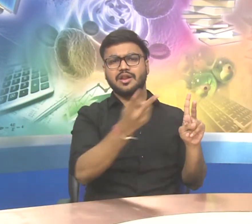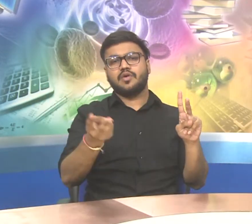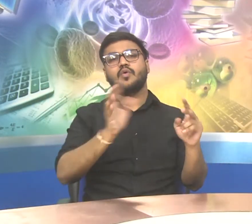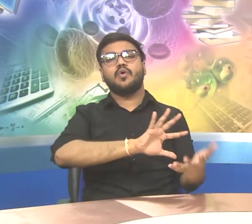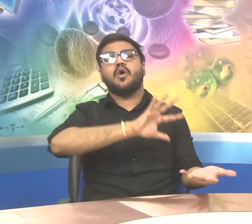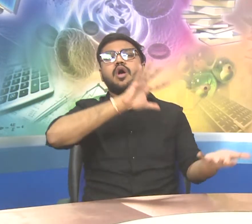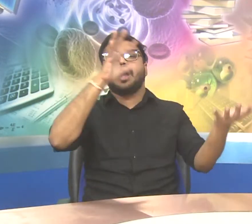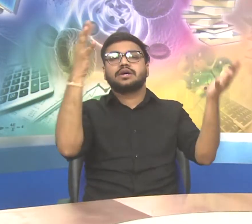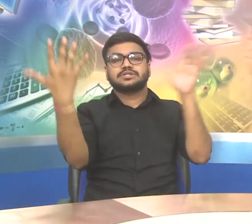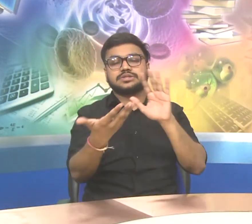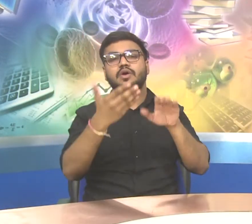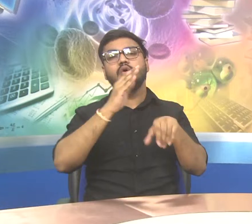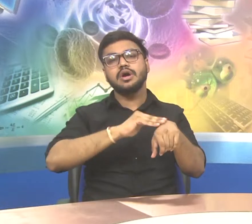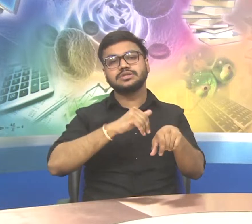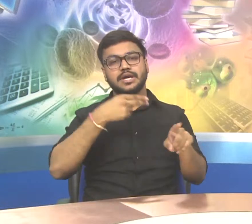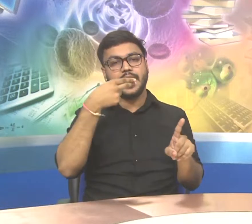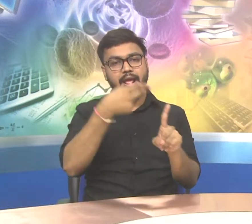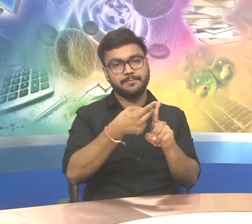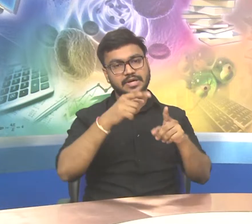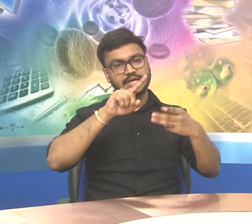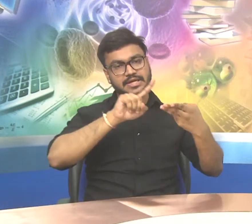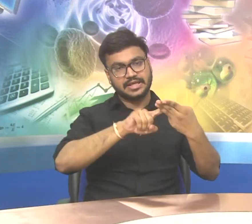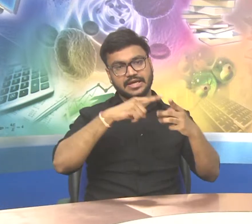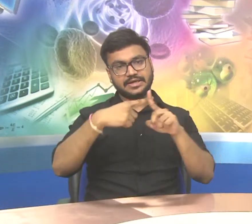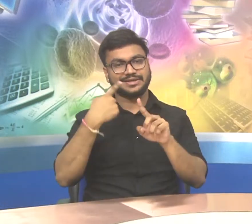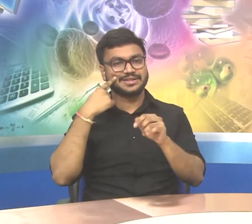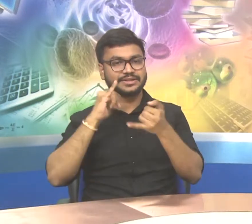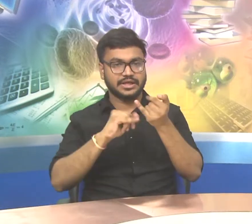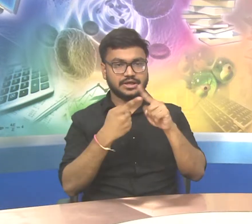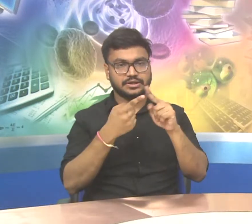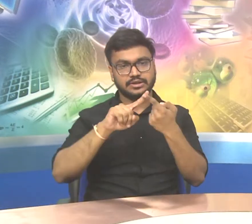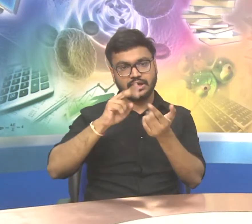Like human, animals, insects, etc.